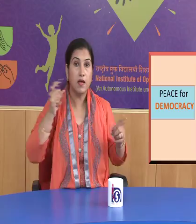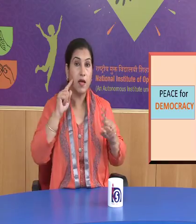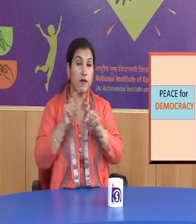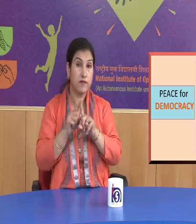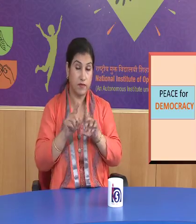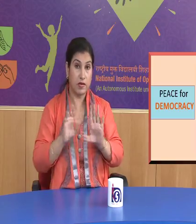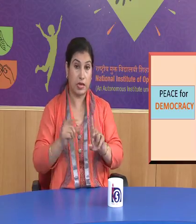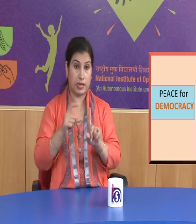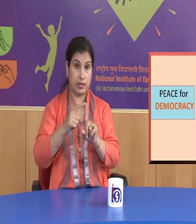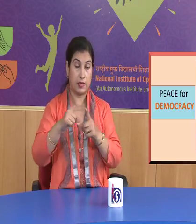democracy.